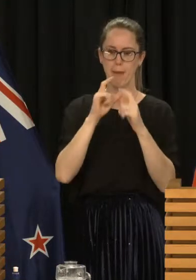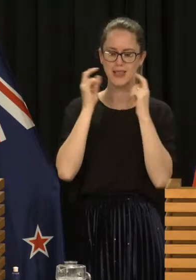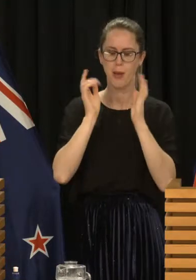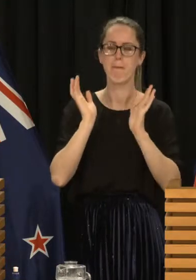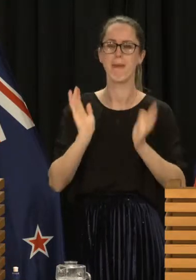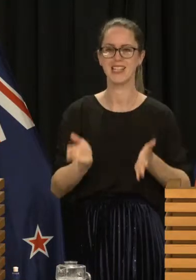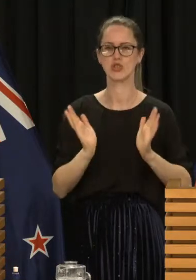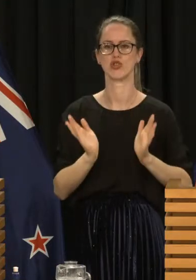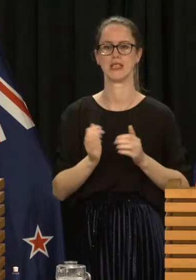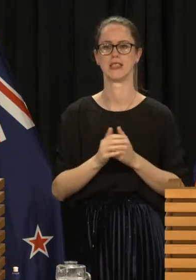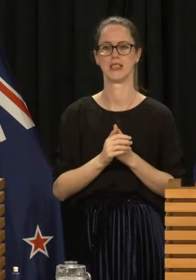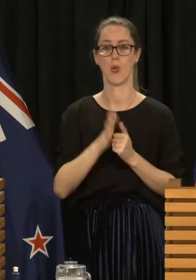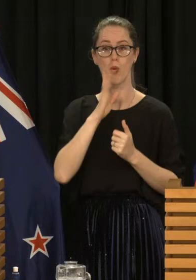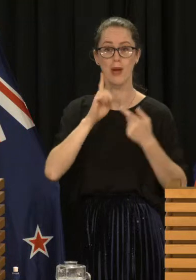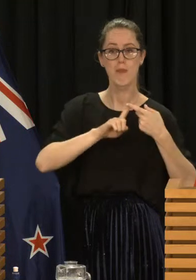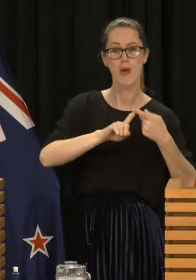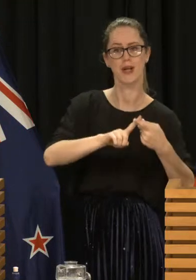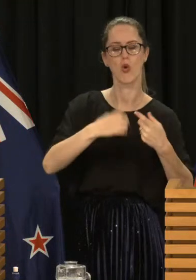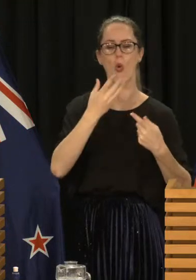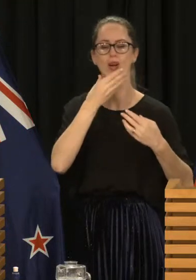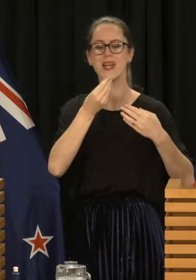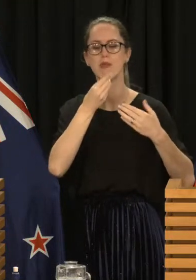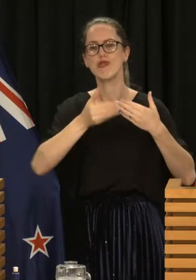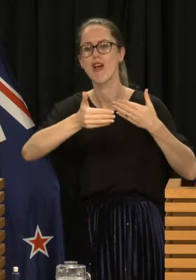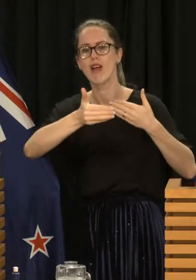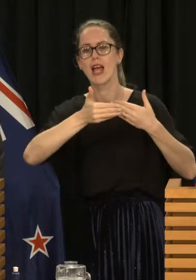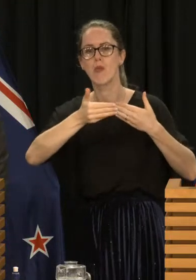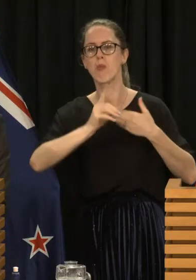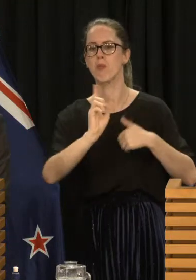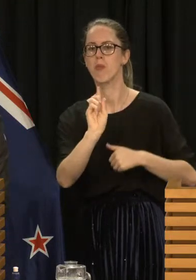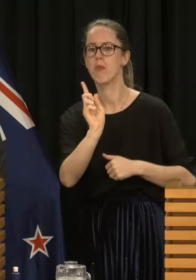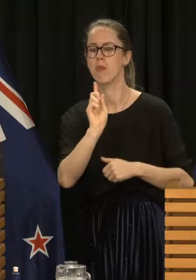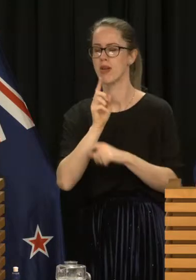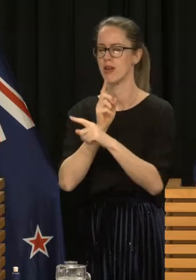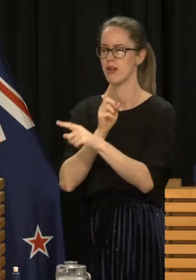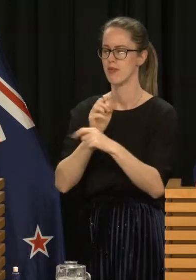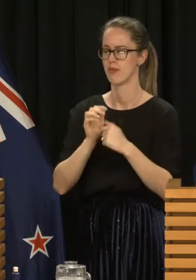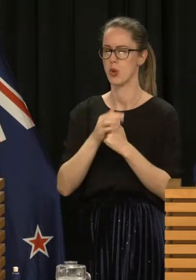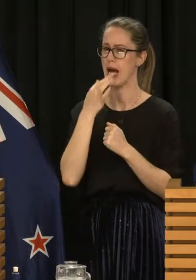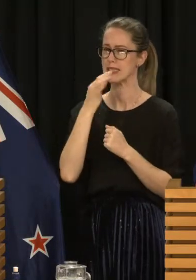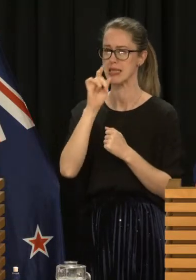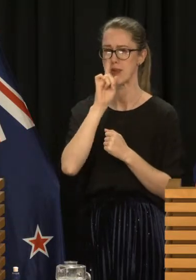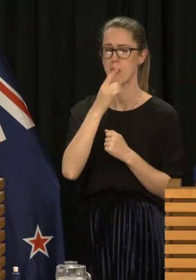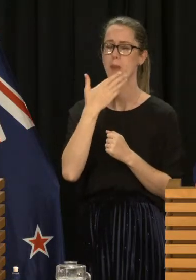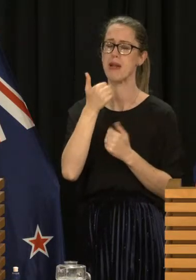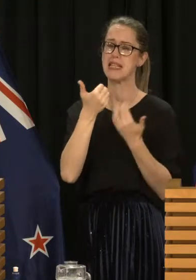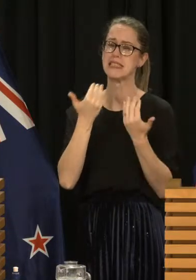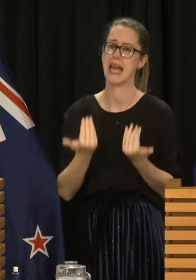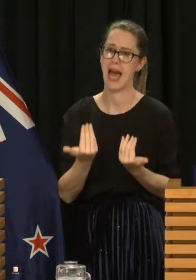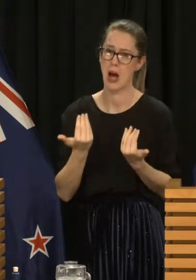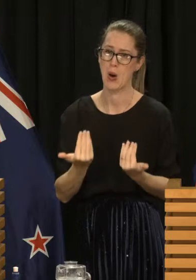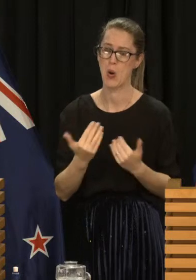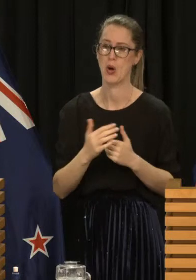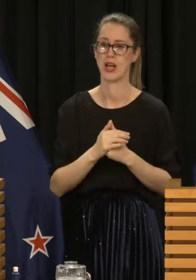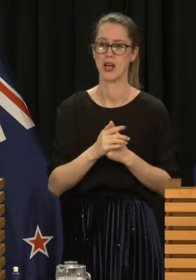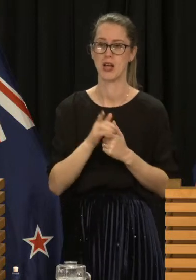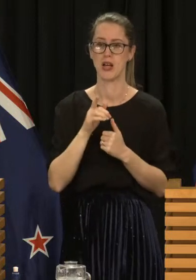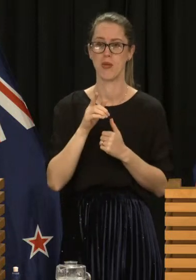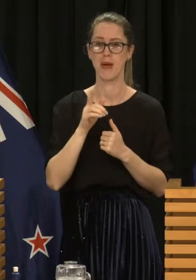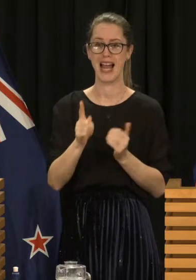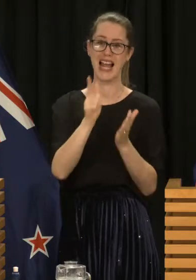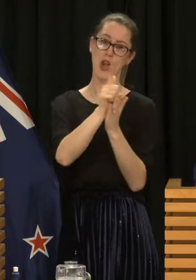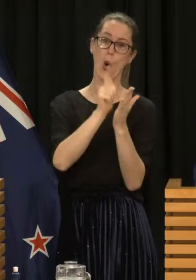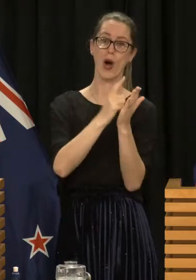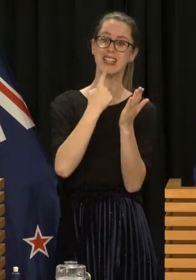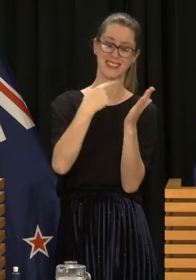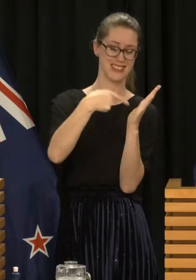be permanent or just for a set time or what? So we are asking people to do that now, although I do want to be clear that that's not a legal